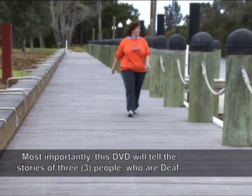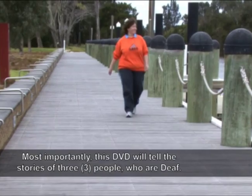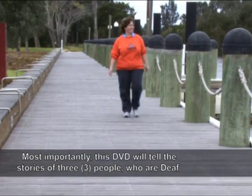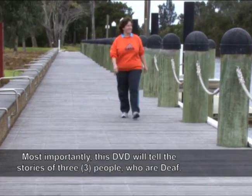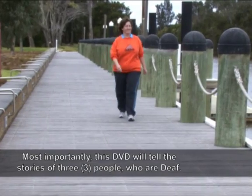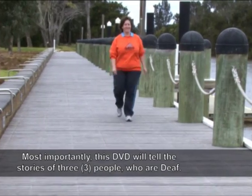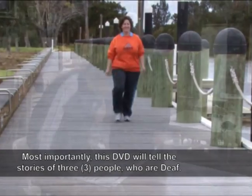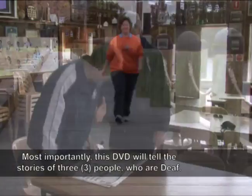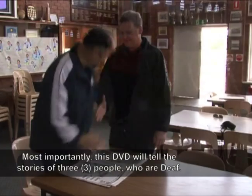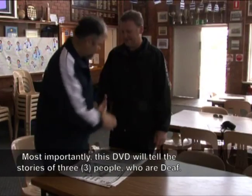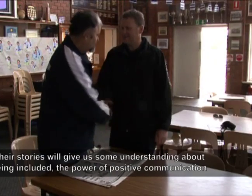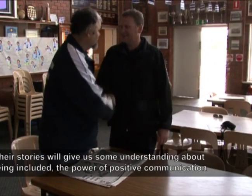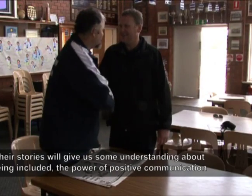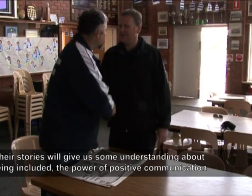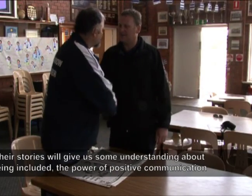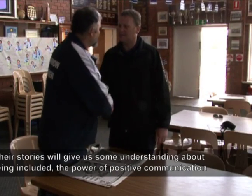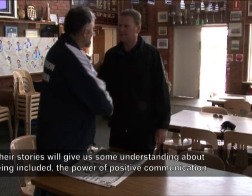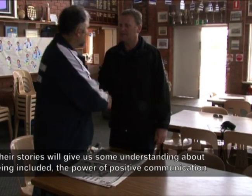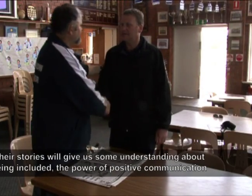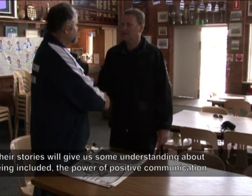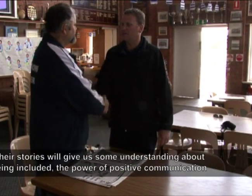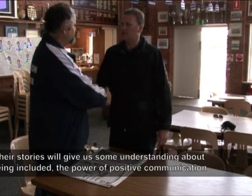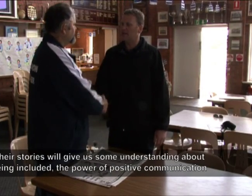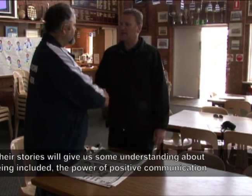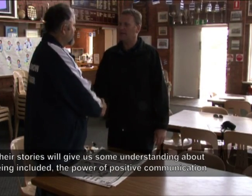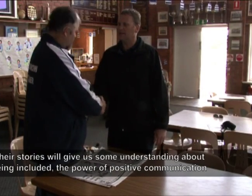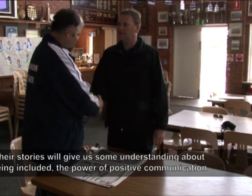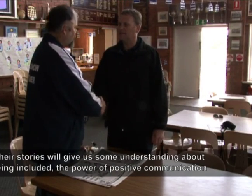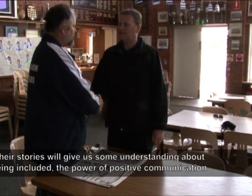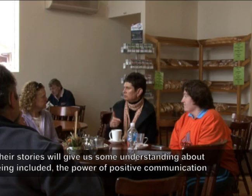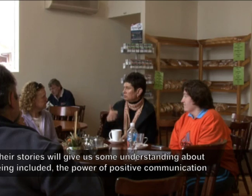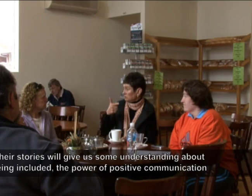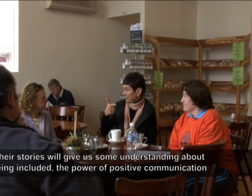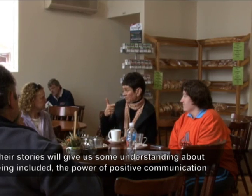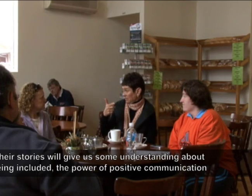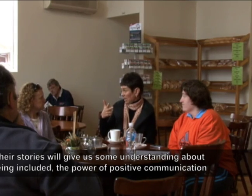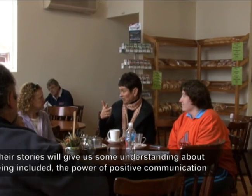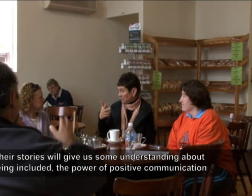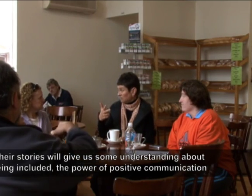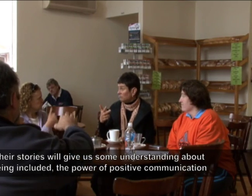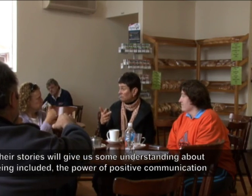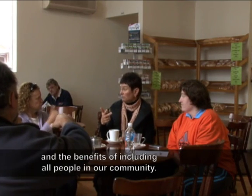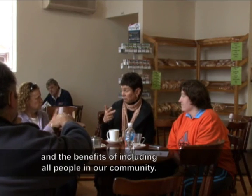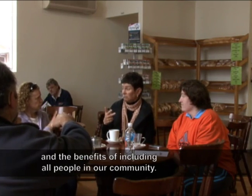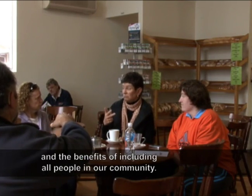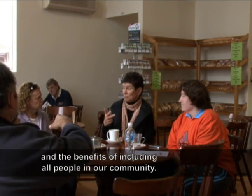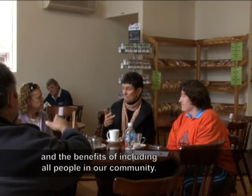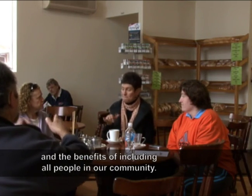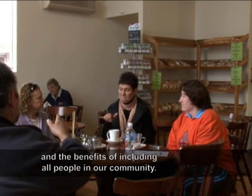3 people who are deaf. Their stories will give us some understanding about being included, the power of positive communication, and the benefits of